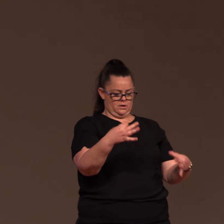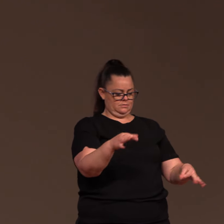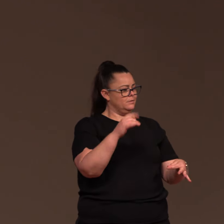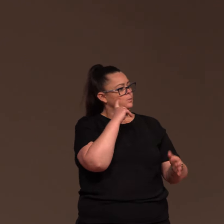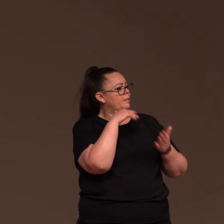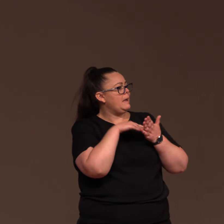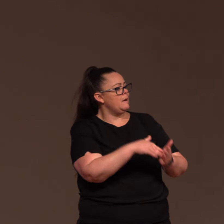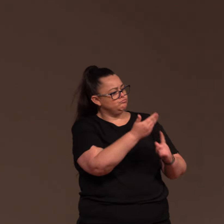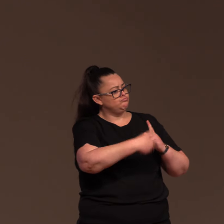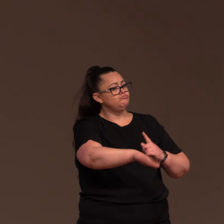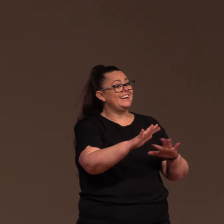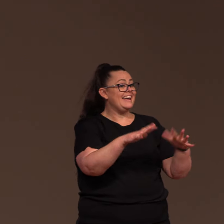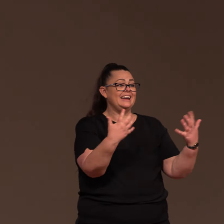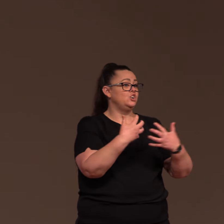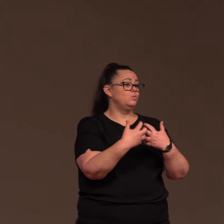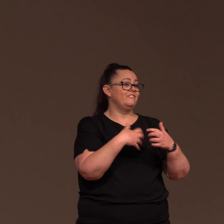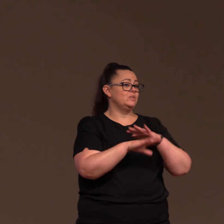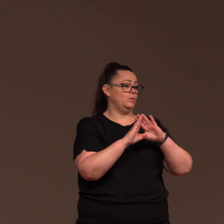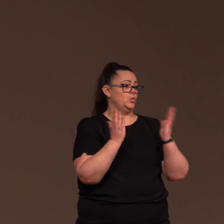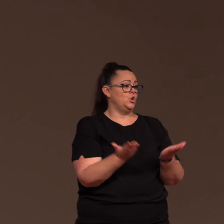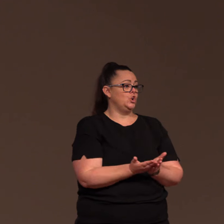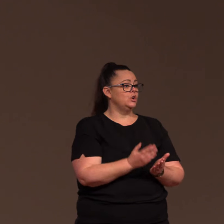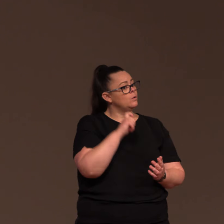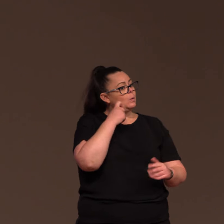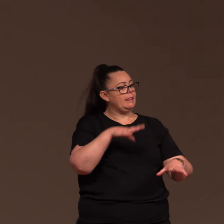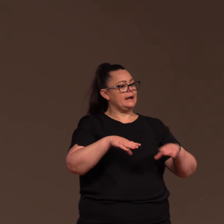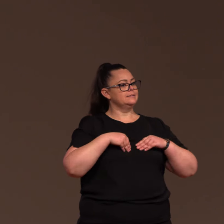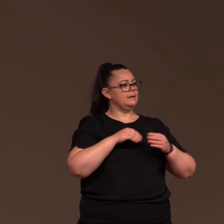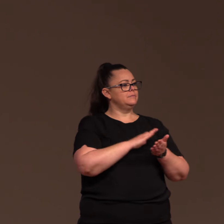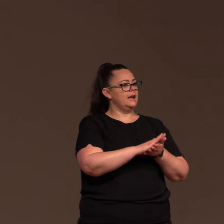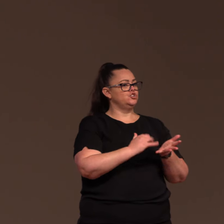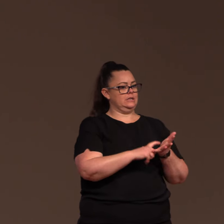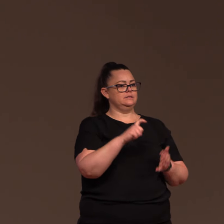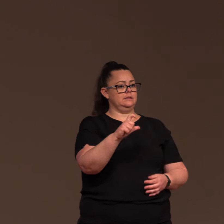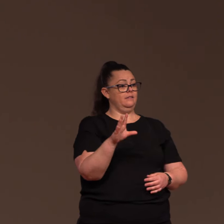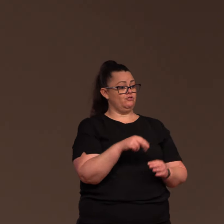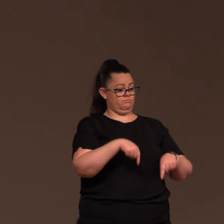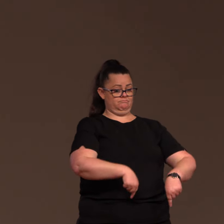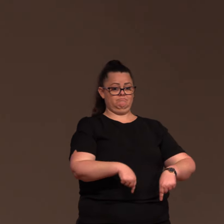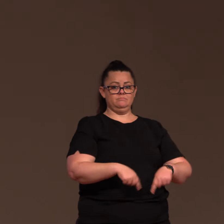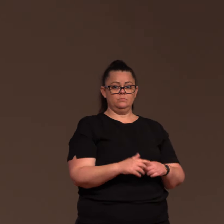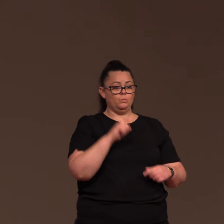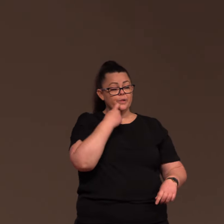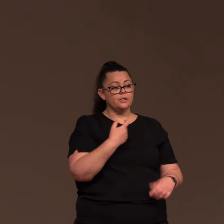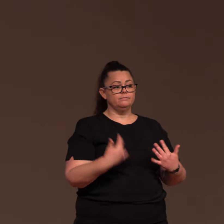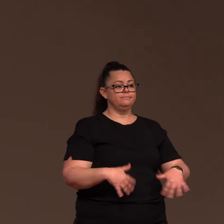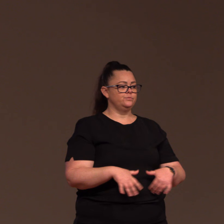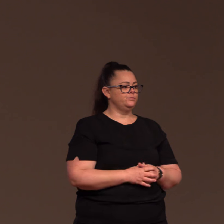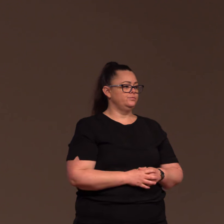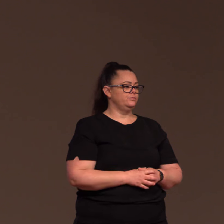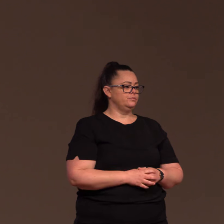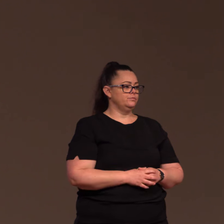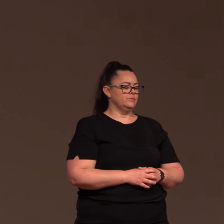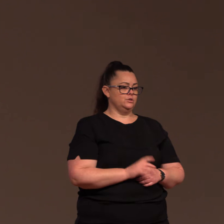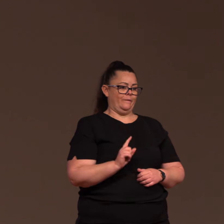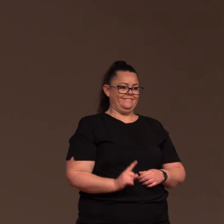Pretty much any university in the world will accept the HSC and the results that New South Wales students receive. To come first